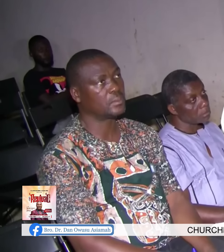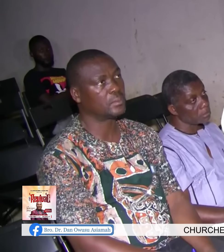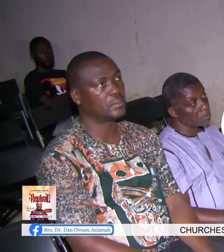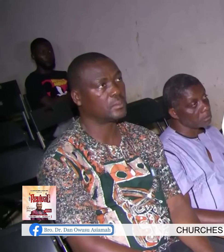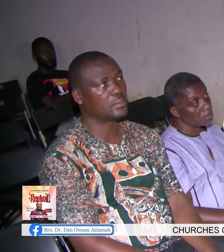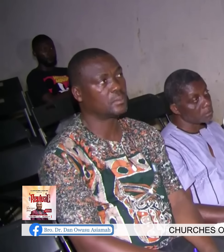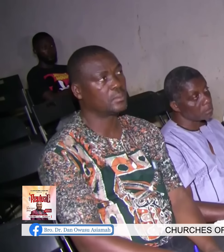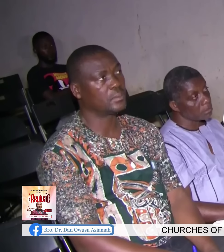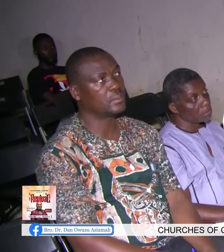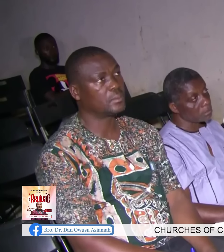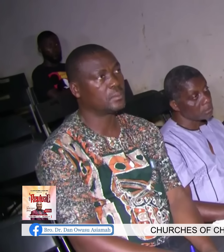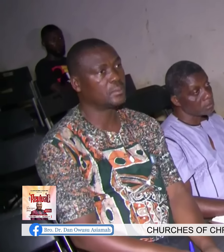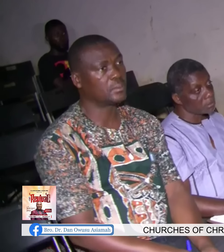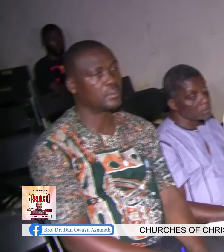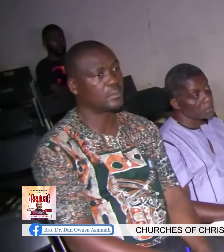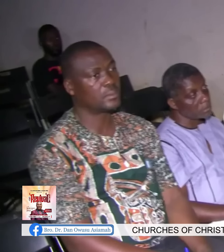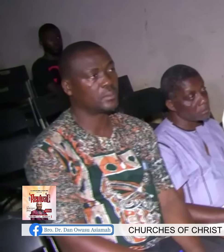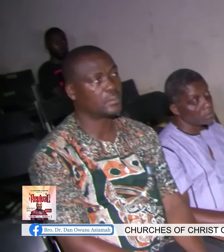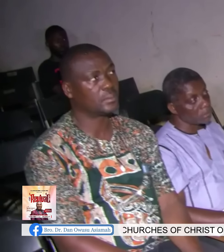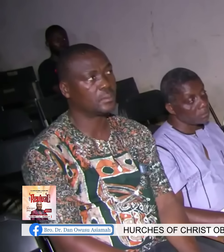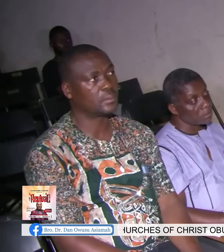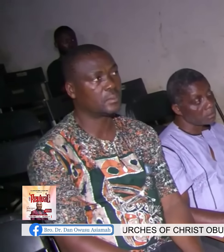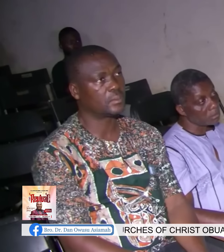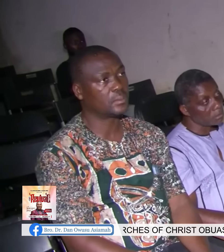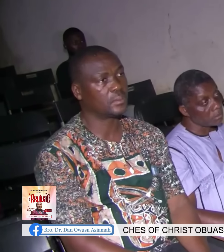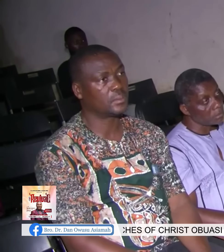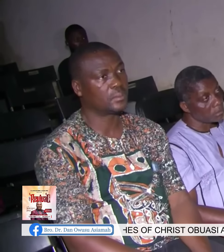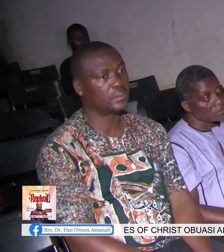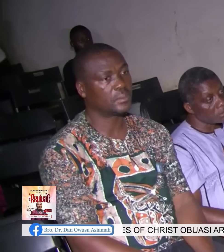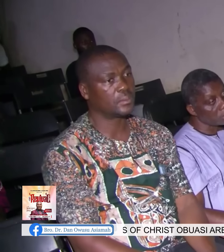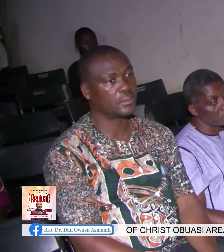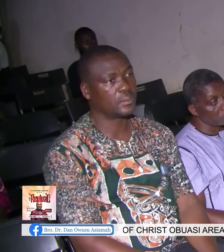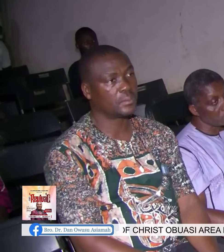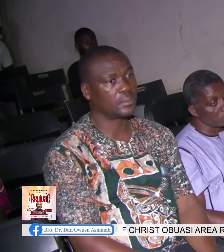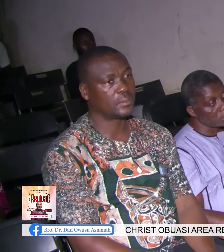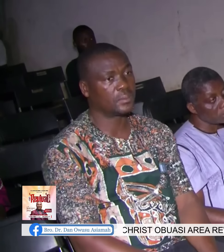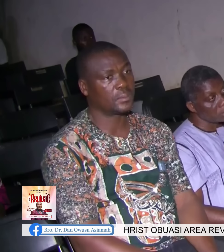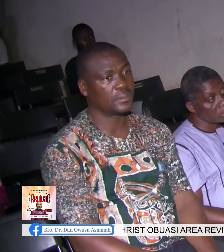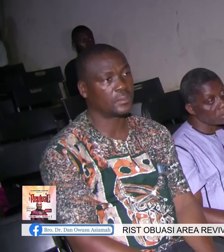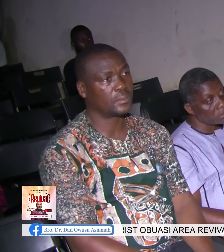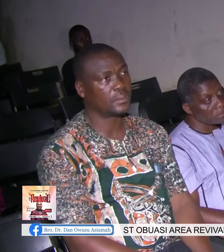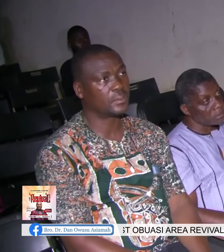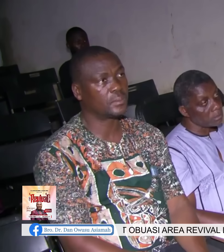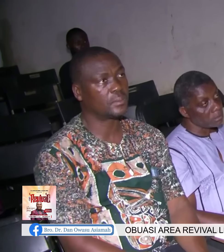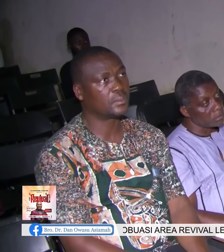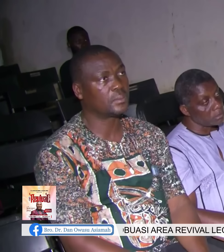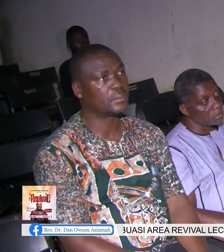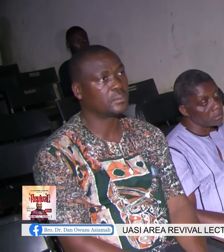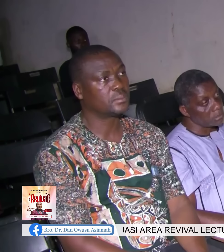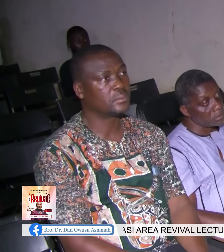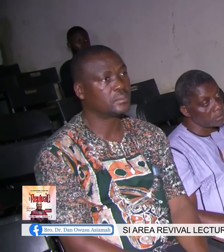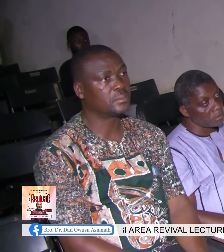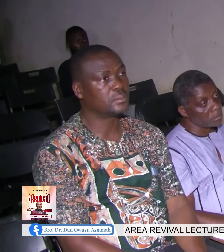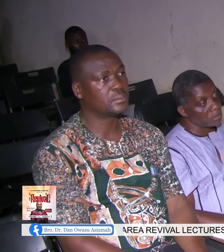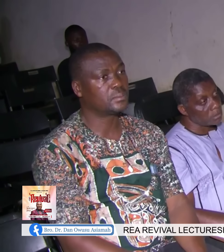na ayone day asabini yina anano na sa church of Christ woni mdiye ya shre edi a mesi sabri ya